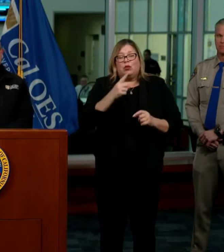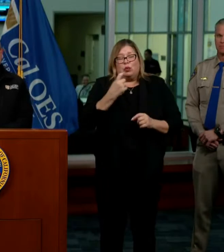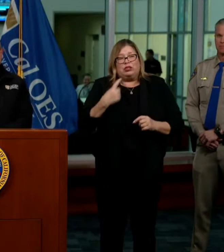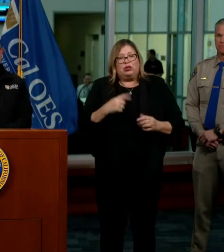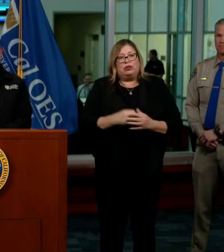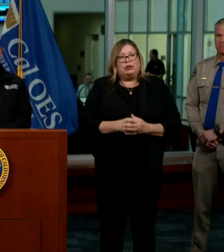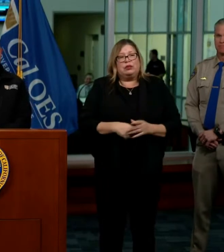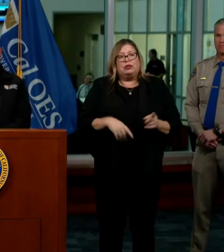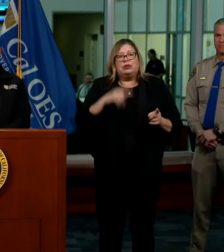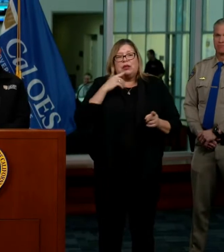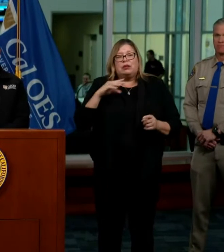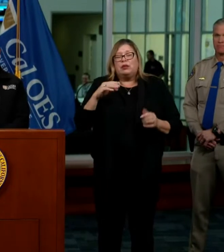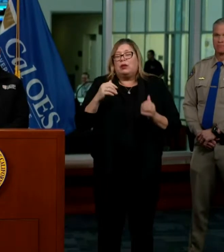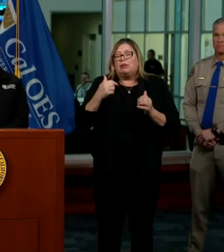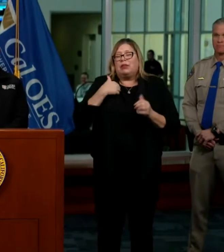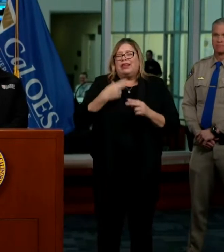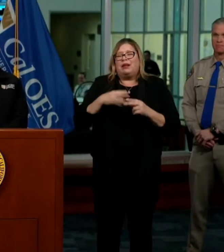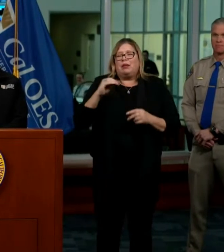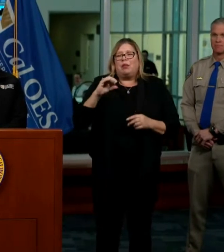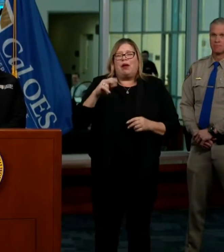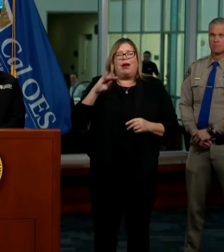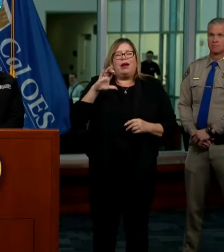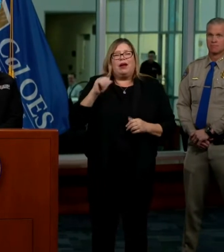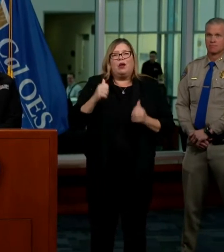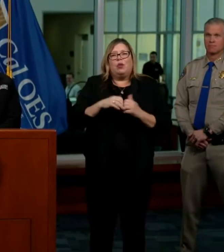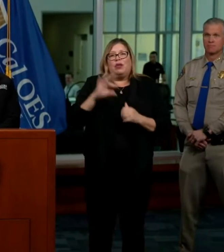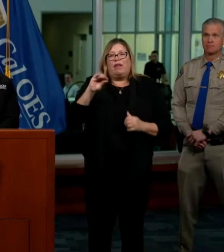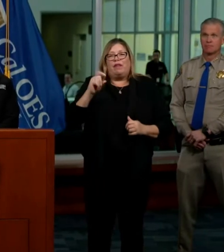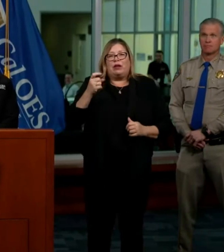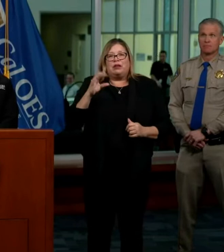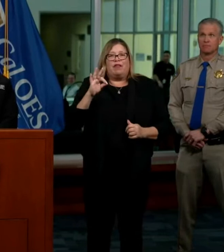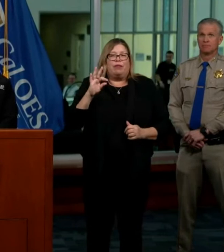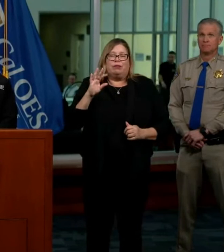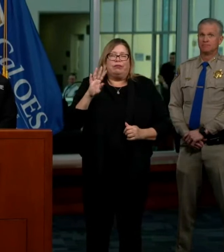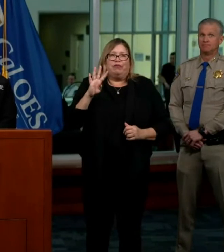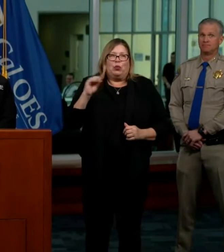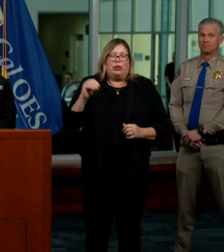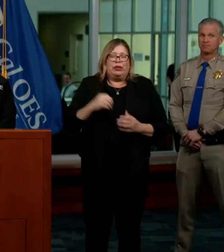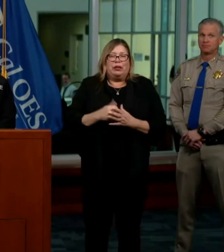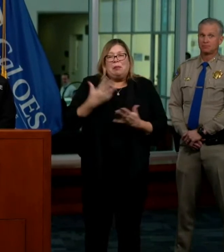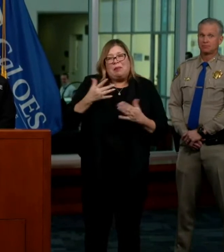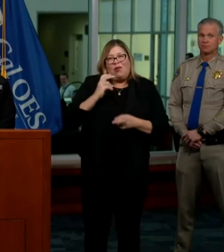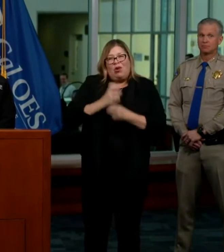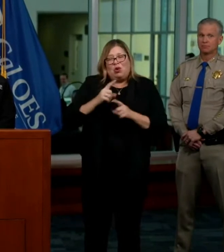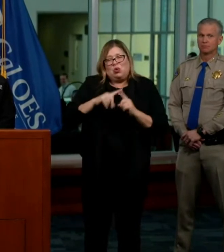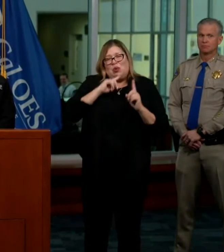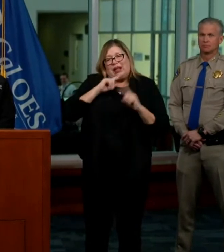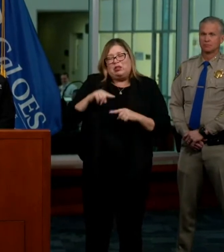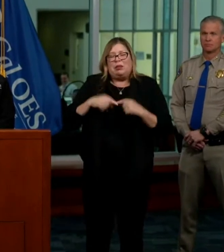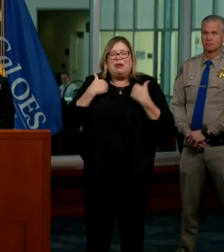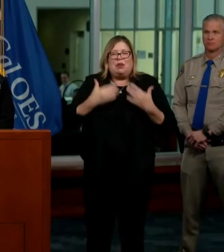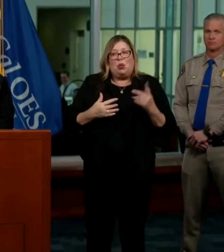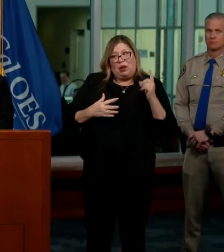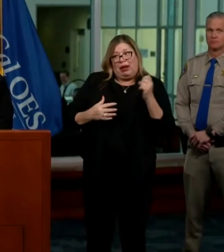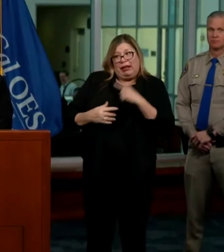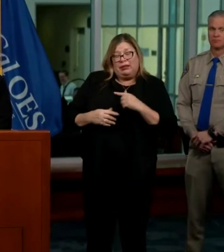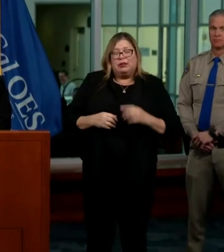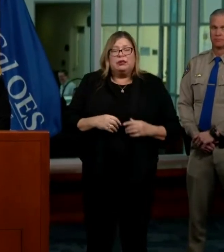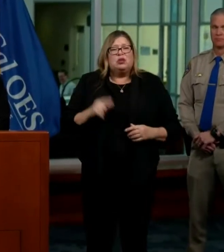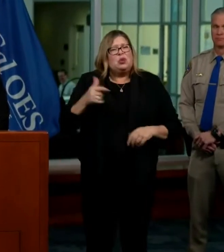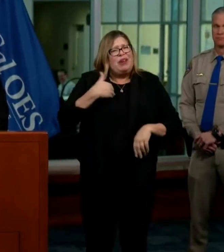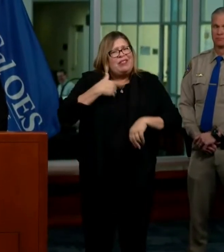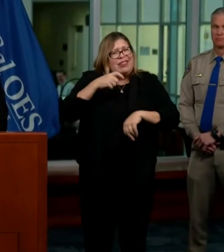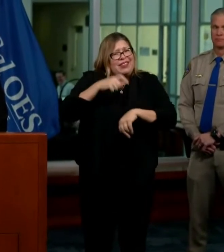Hi, Monica de Anda with Fox 40. This may be hard to answer, but I'm just gonna ask anyways. Is there any timetable,